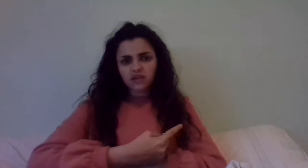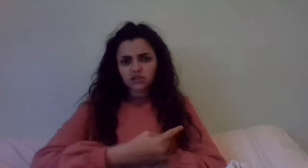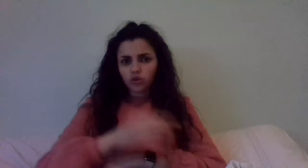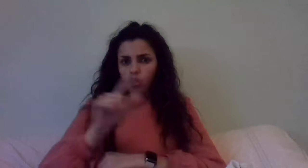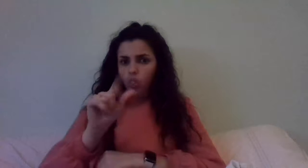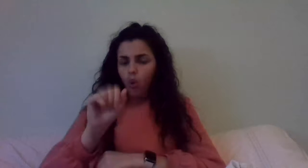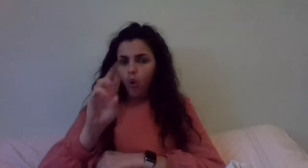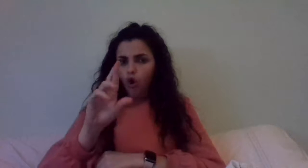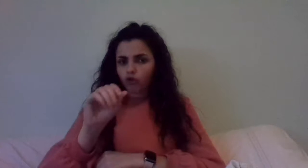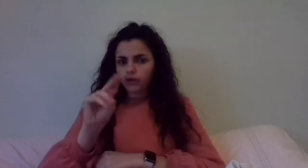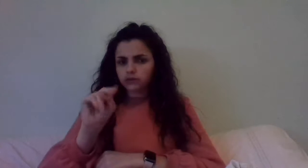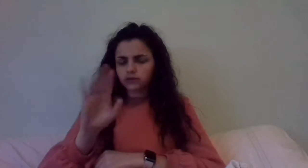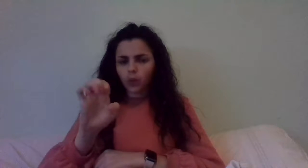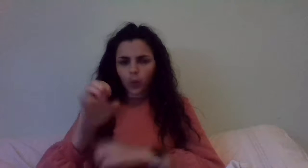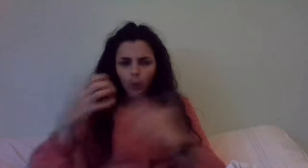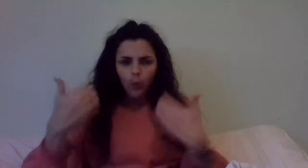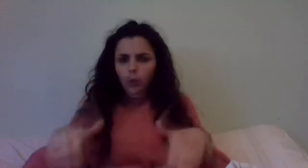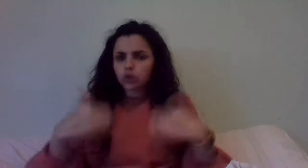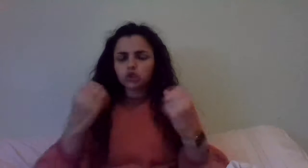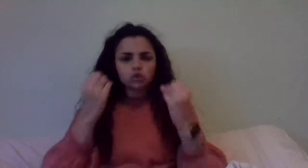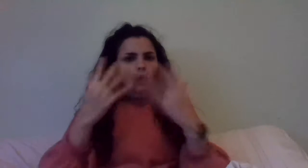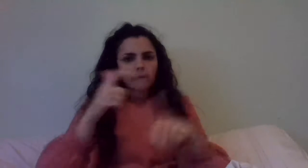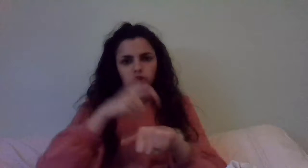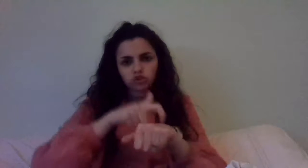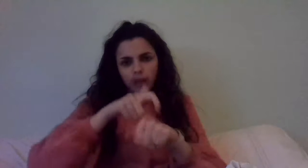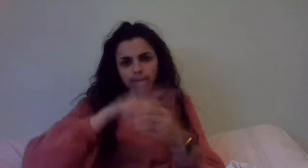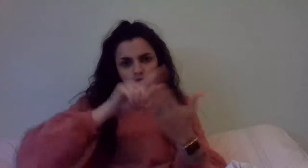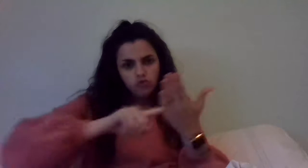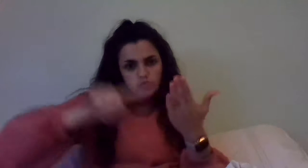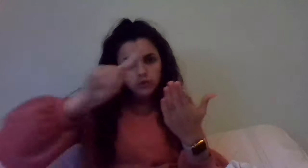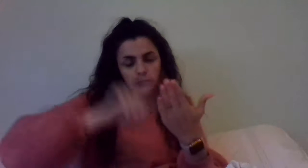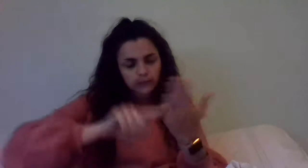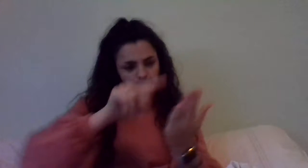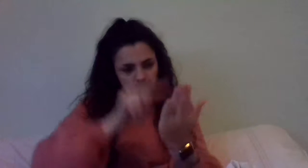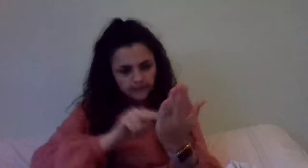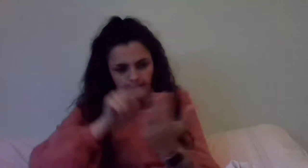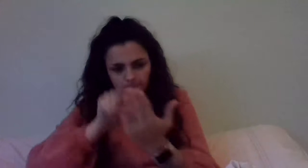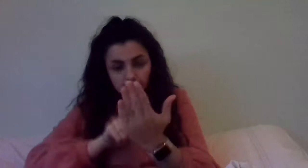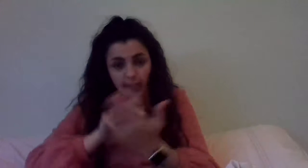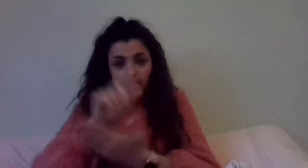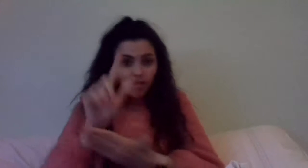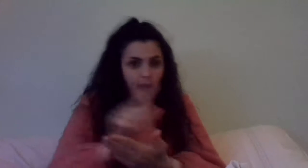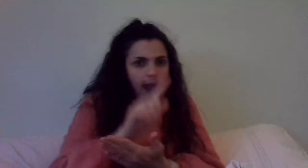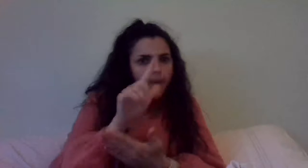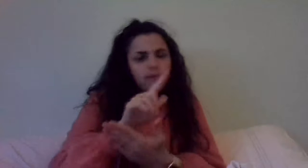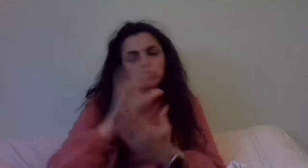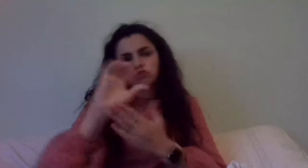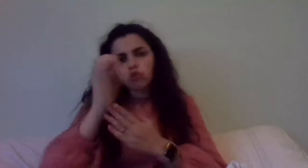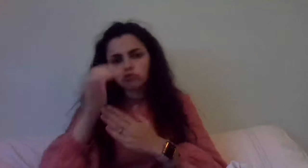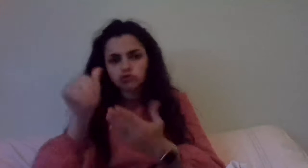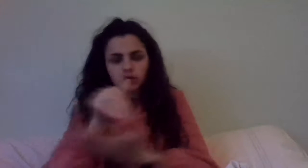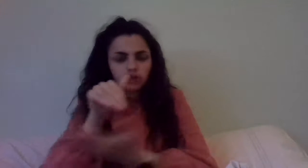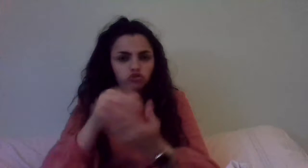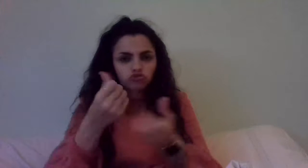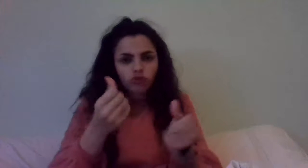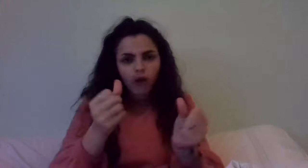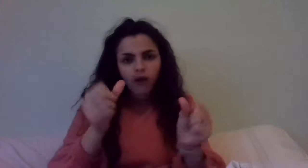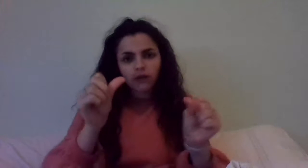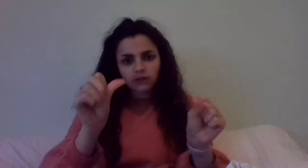and researching and in the libraries and in the cultural centers trying to first write the captions. In fact,